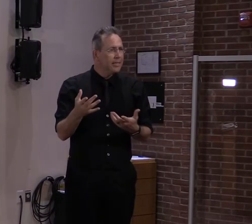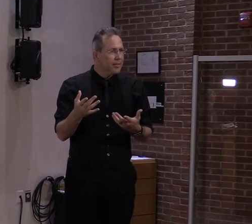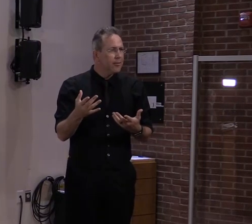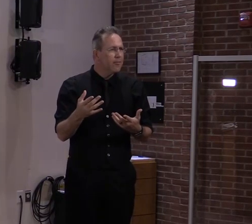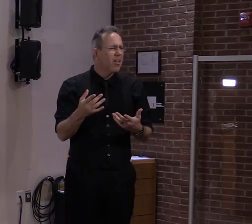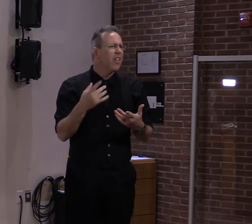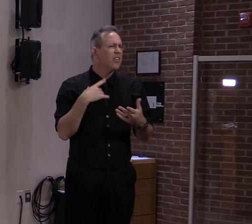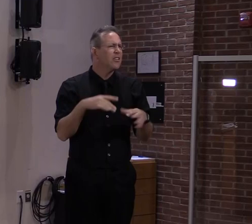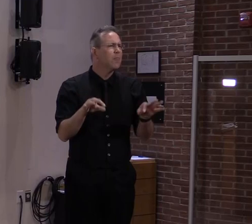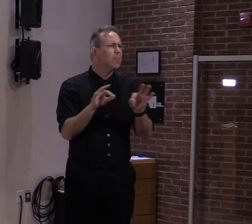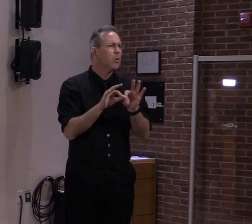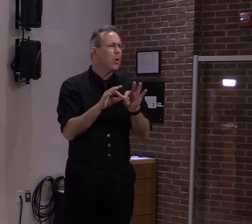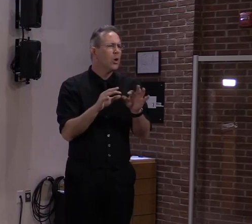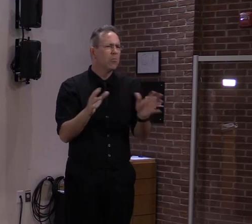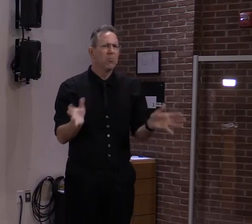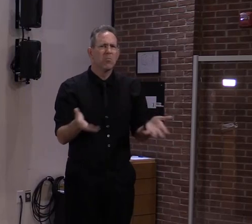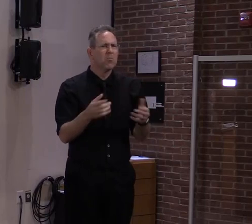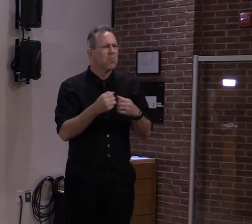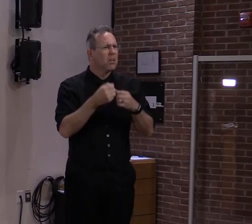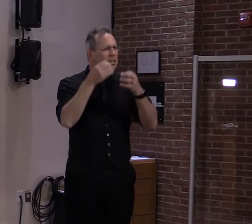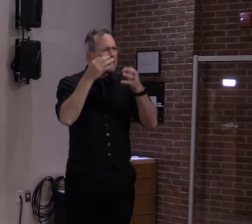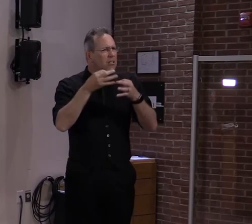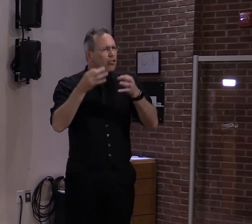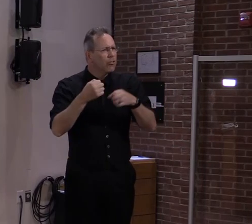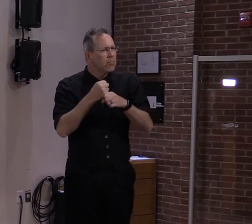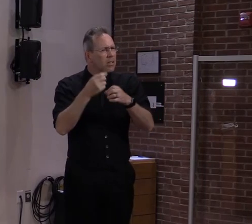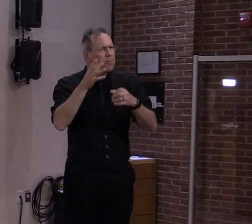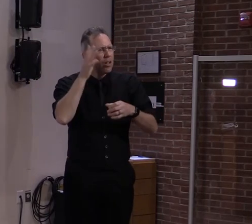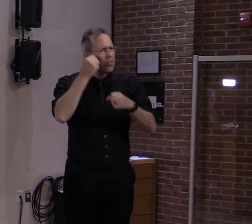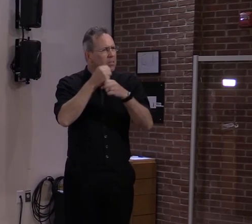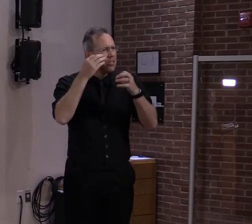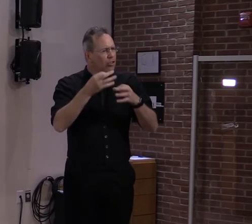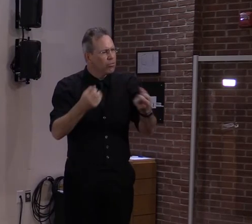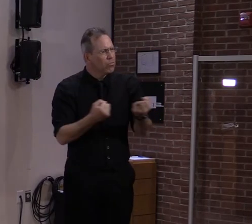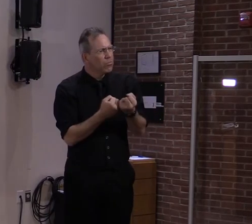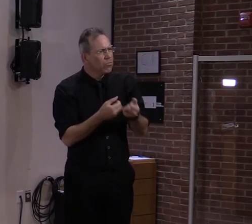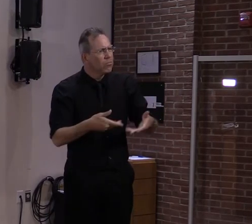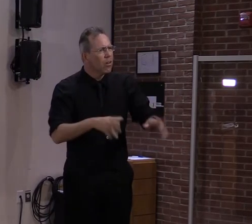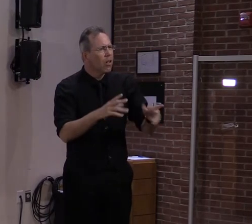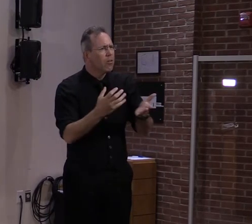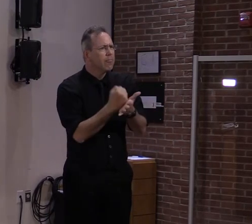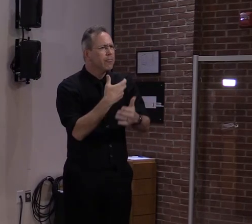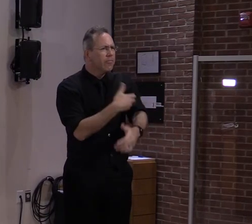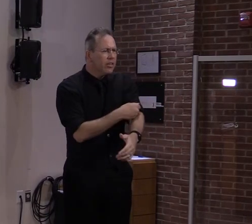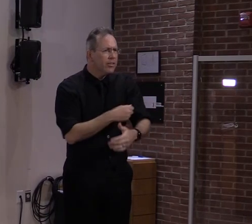that we have parental guidance here